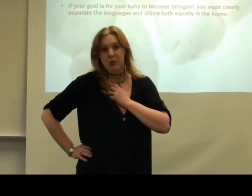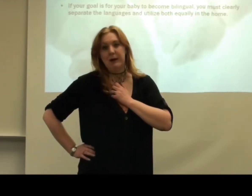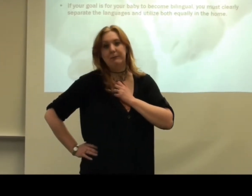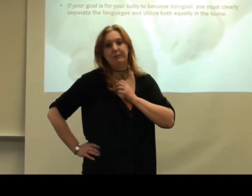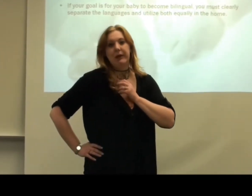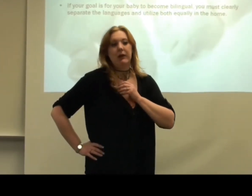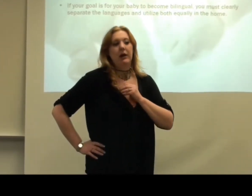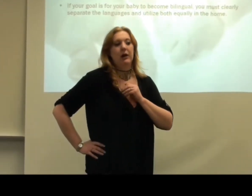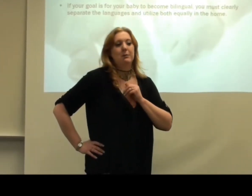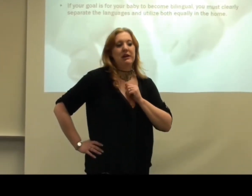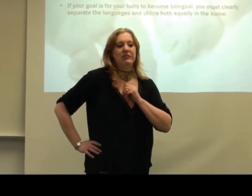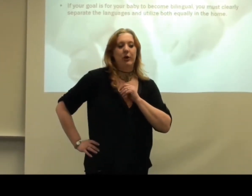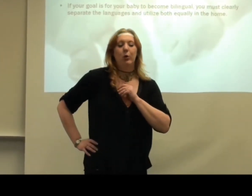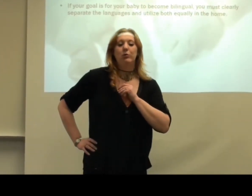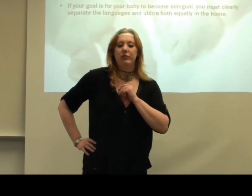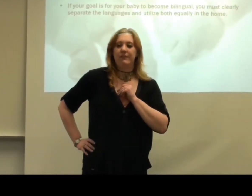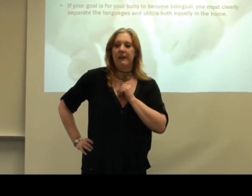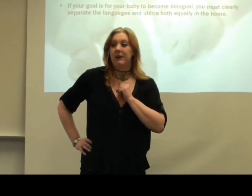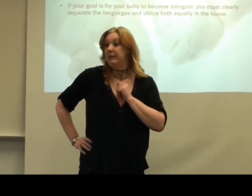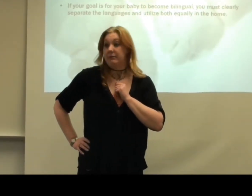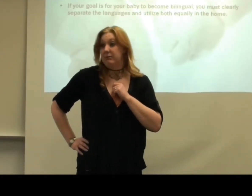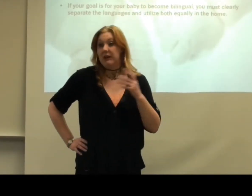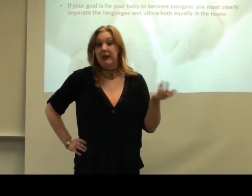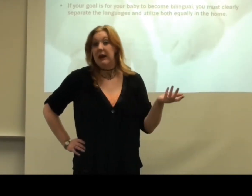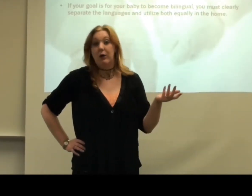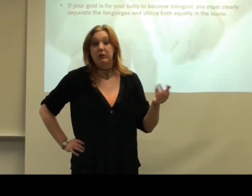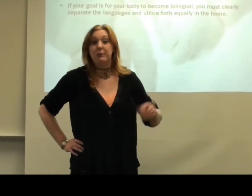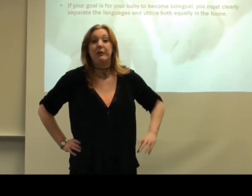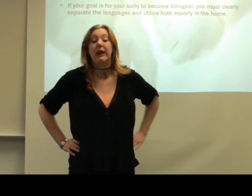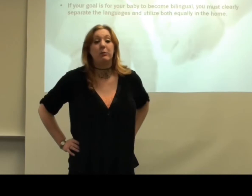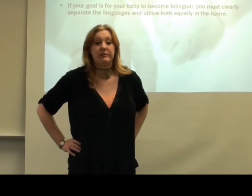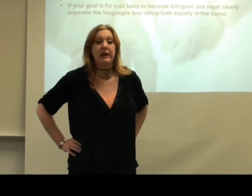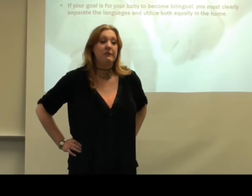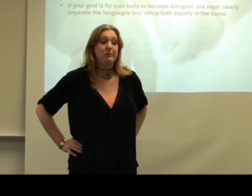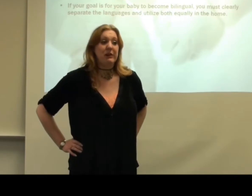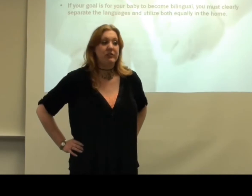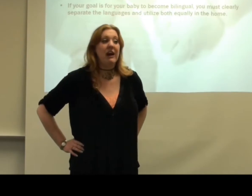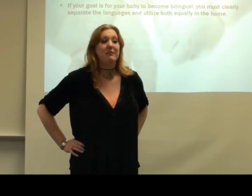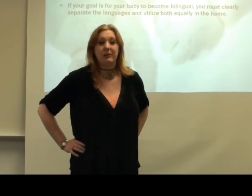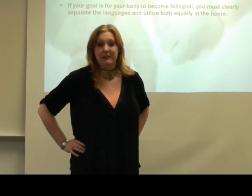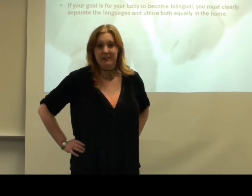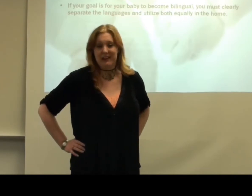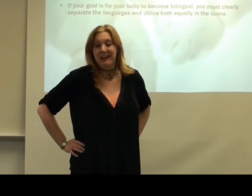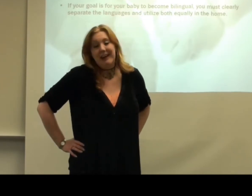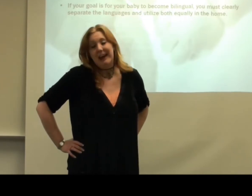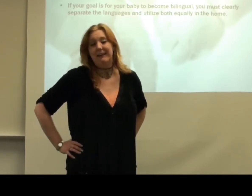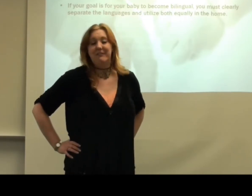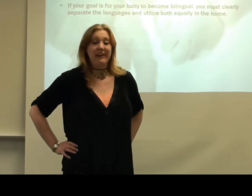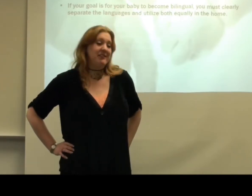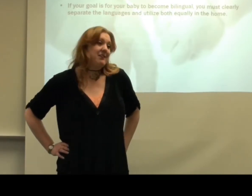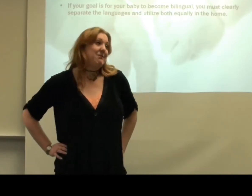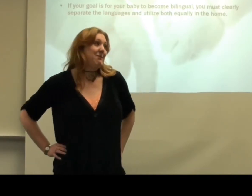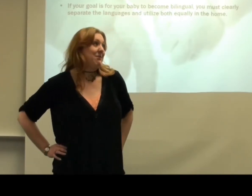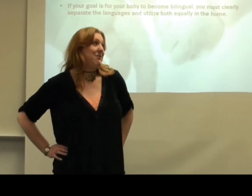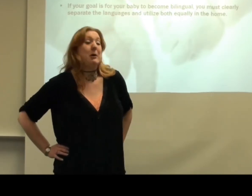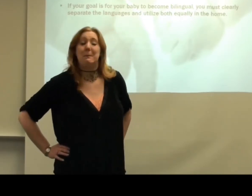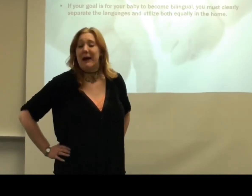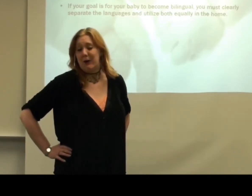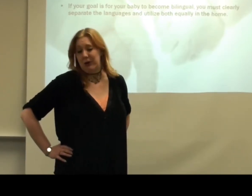German. And so Sophia can now communicate with native speakers effortlessly and finds it very empowering,